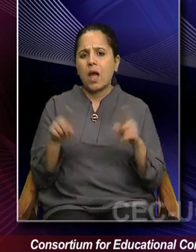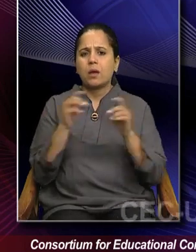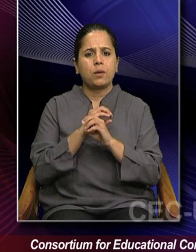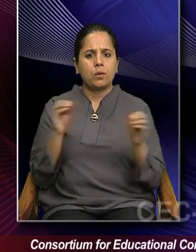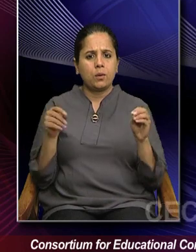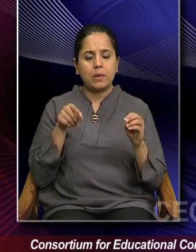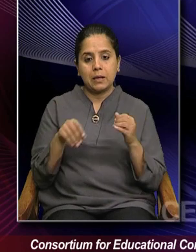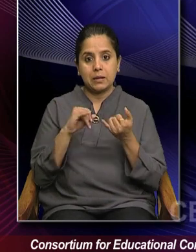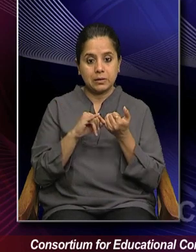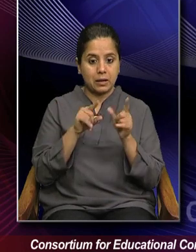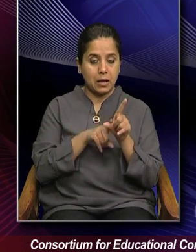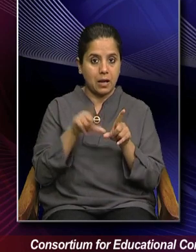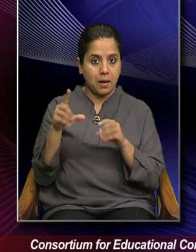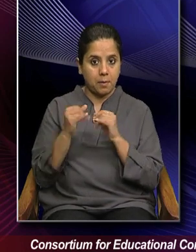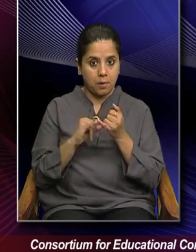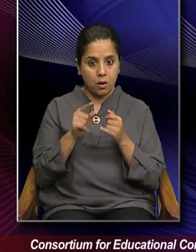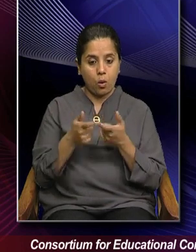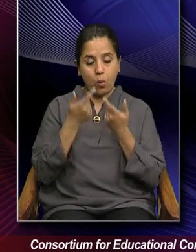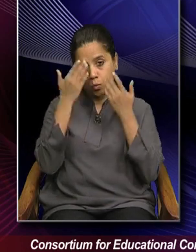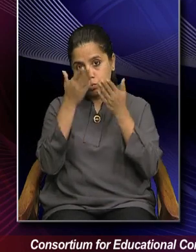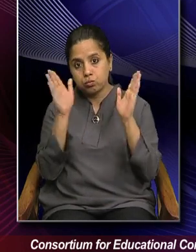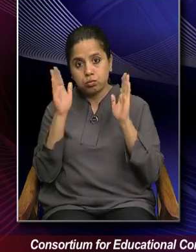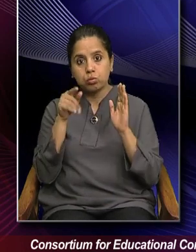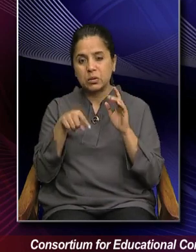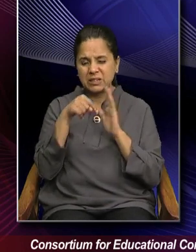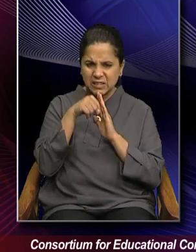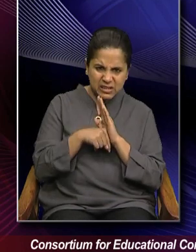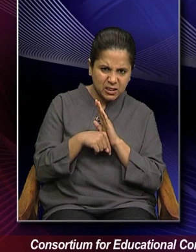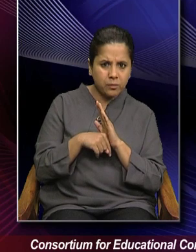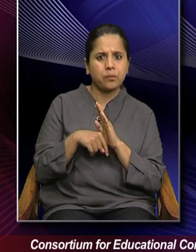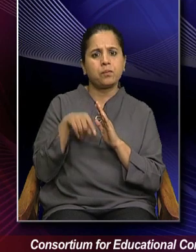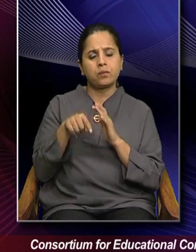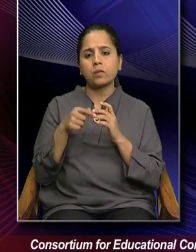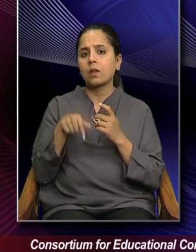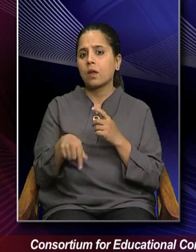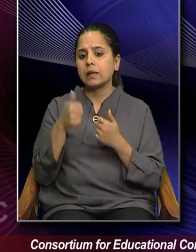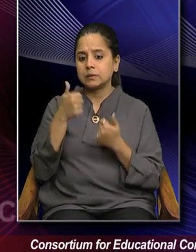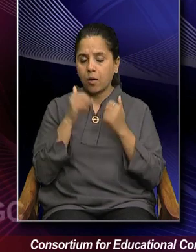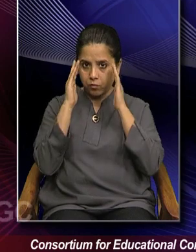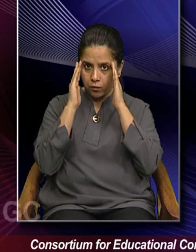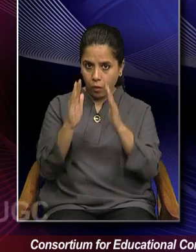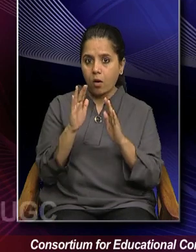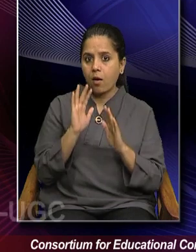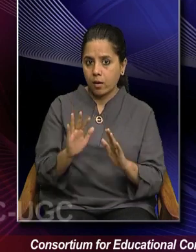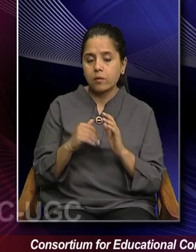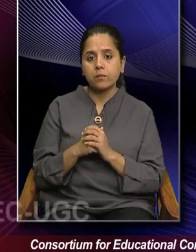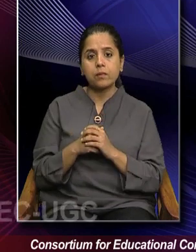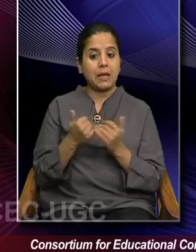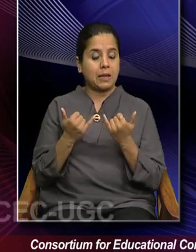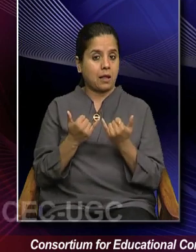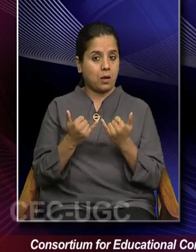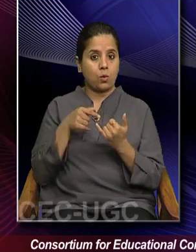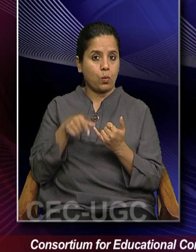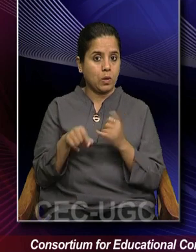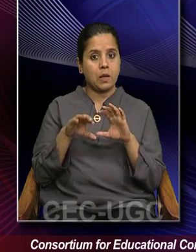when the syllabus is vast, dense and exam focused. Now,